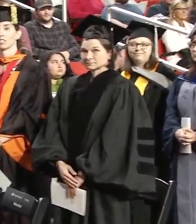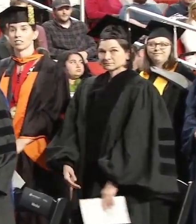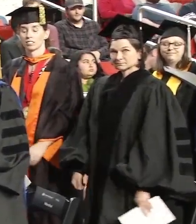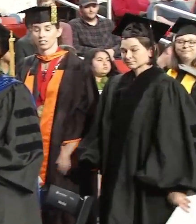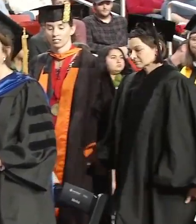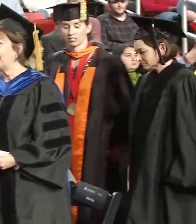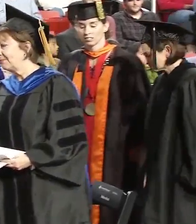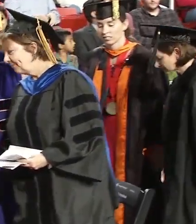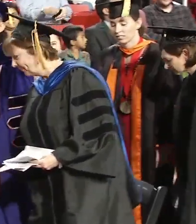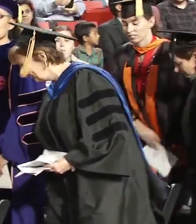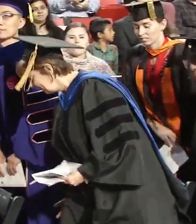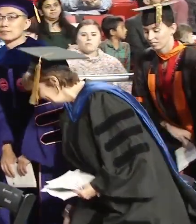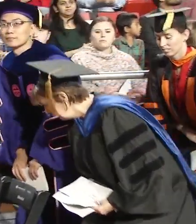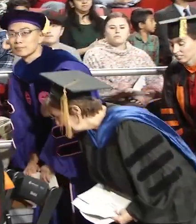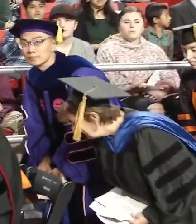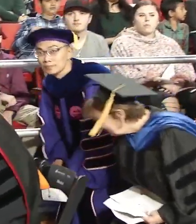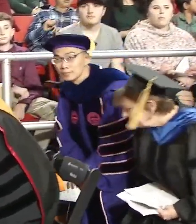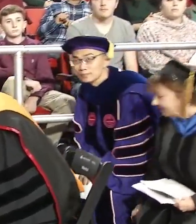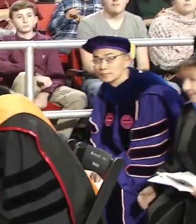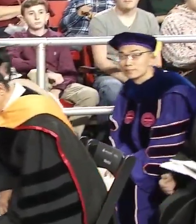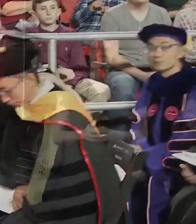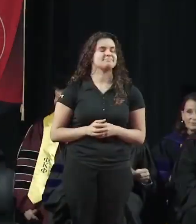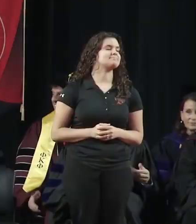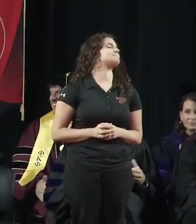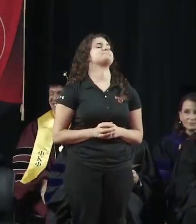Thank you. Thank you very much.